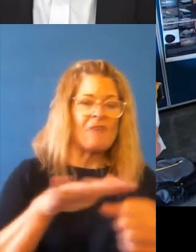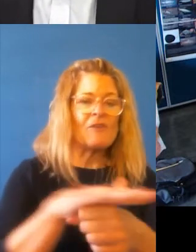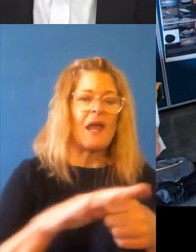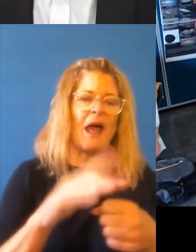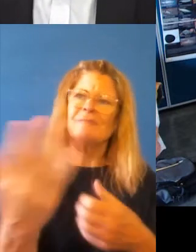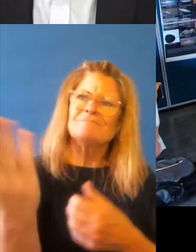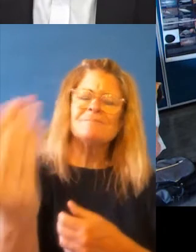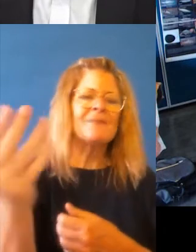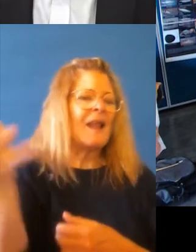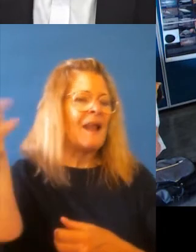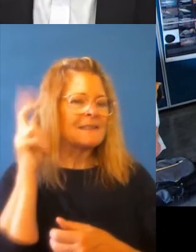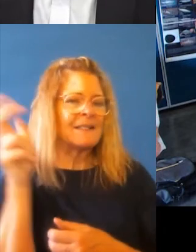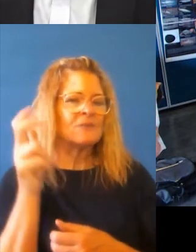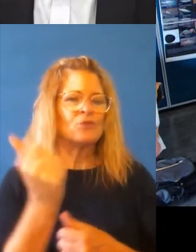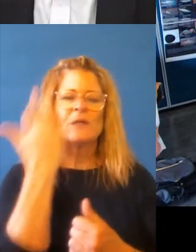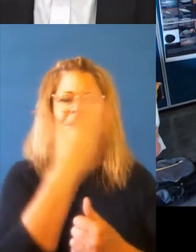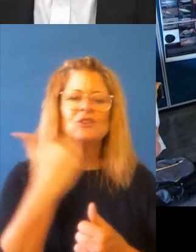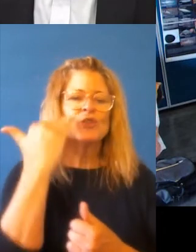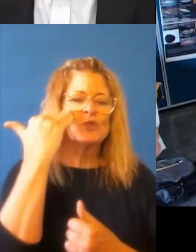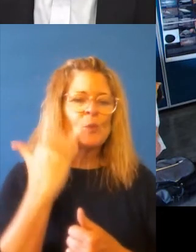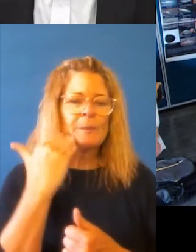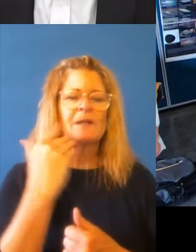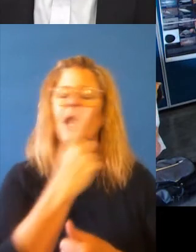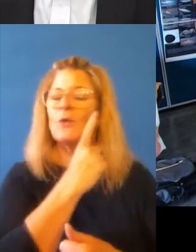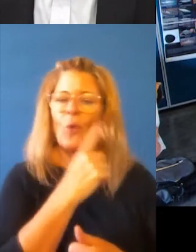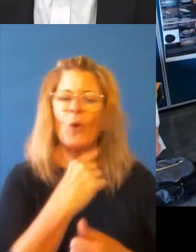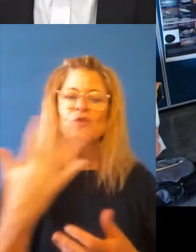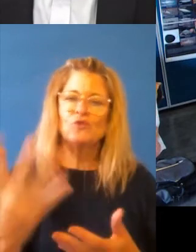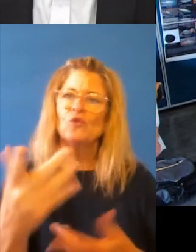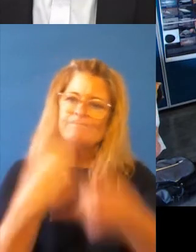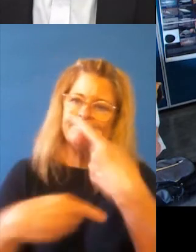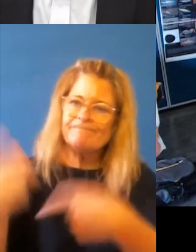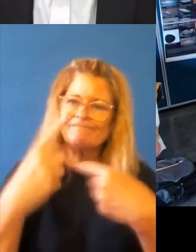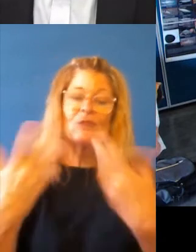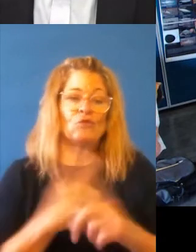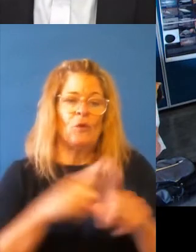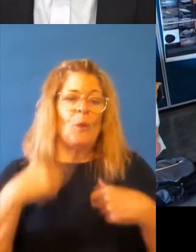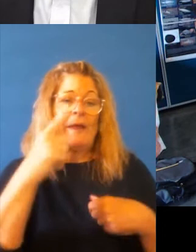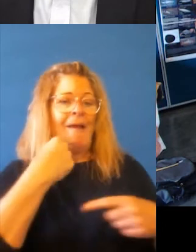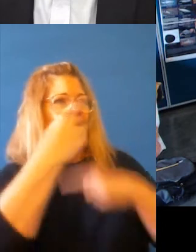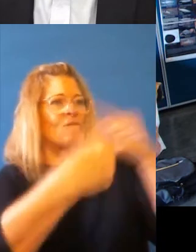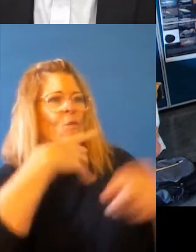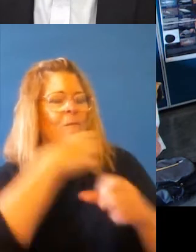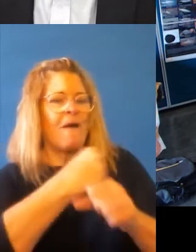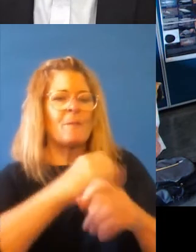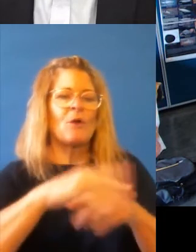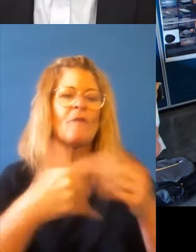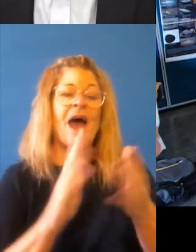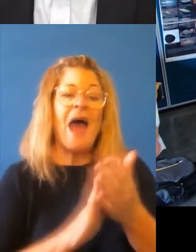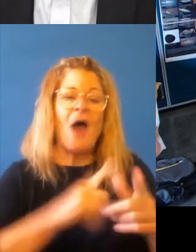Indigenous women and girls to inform governments around how we can